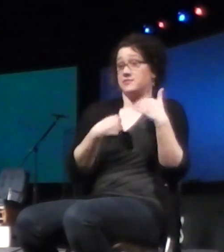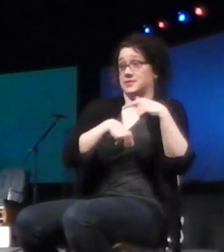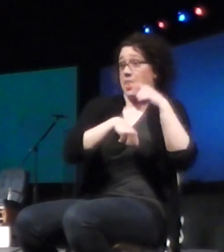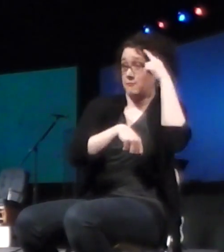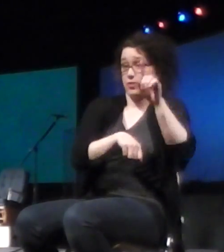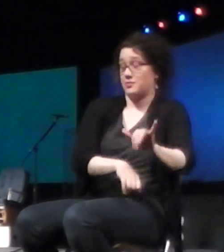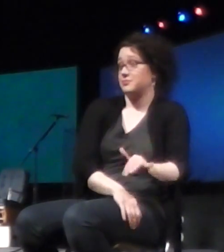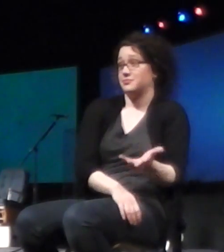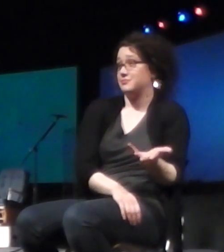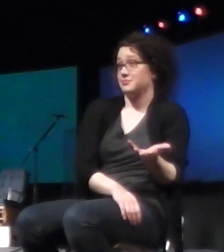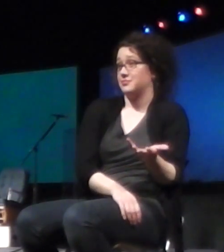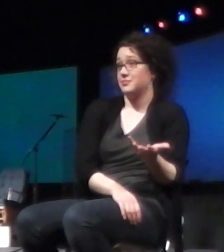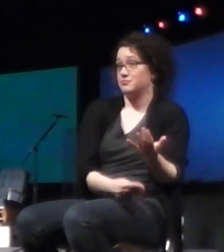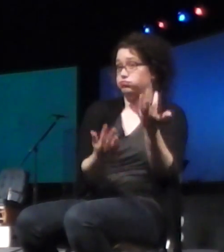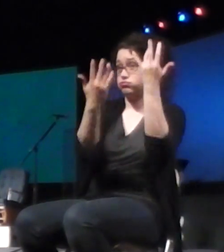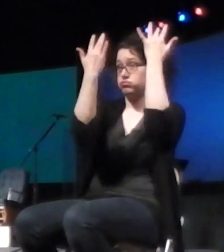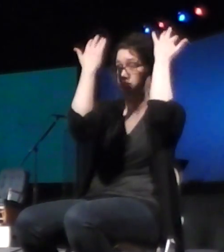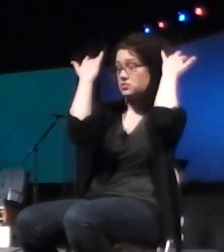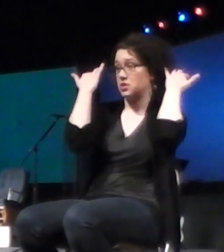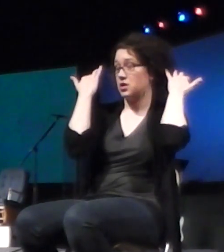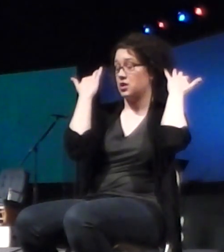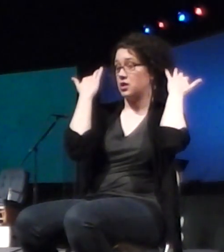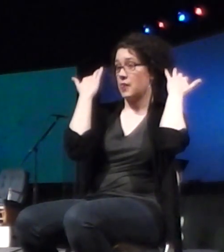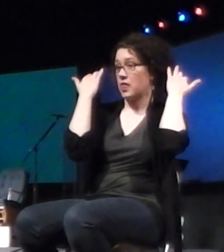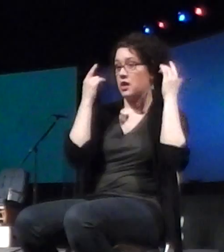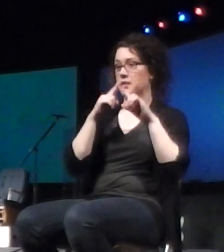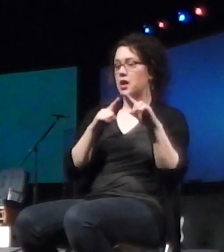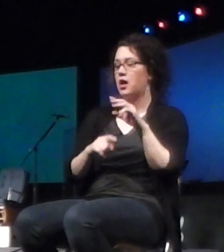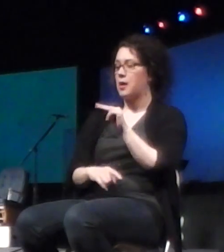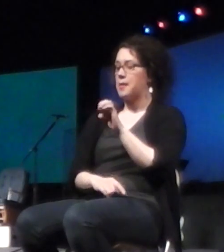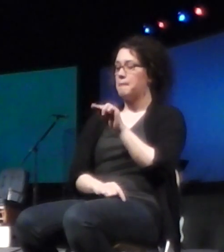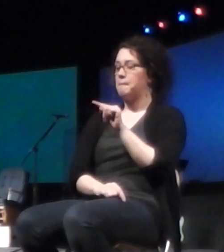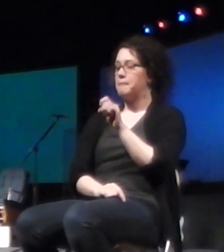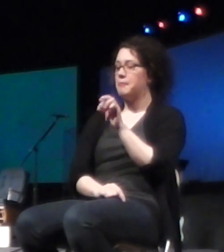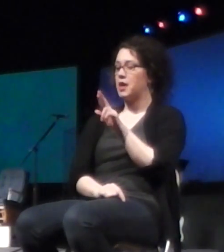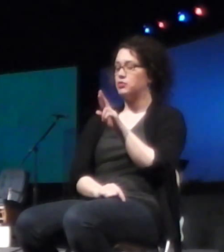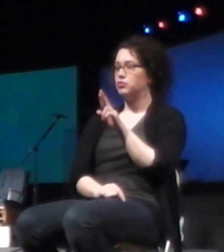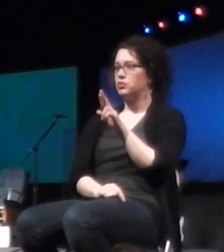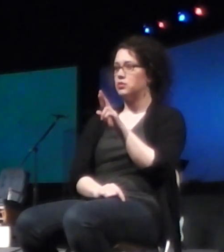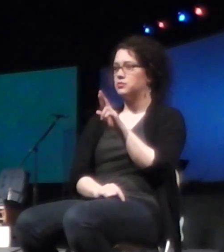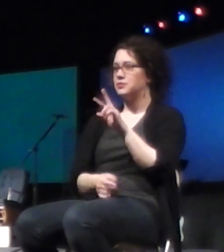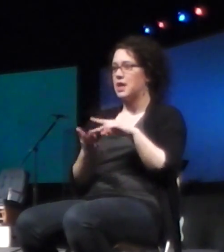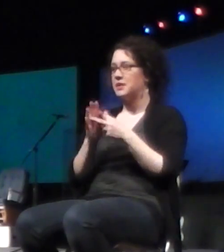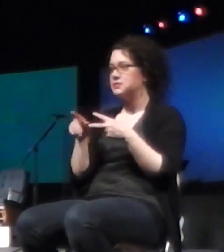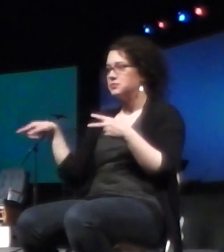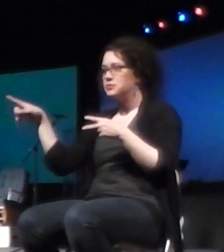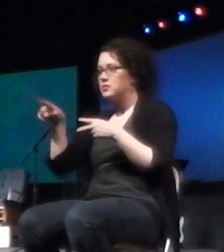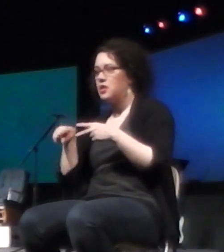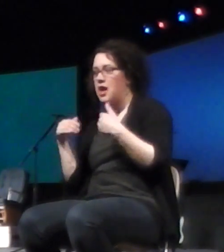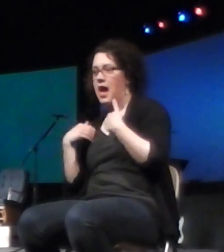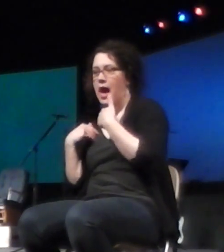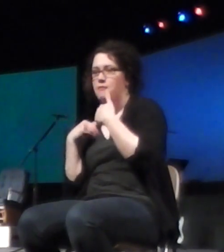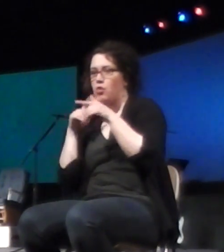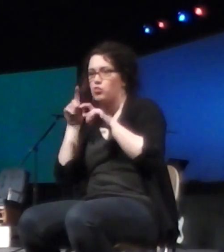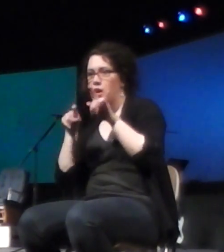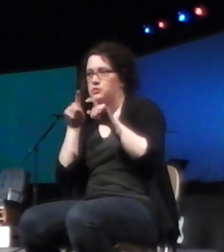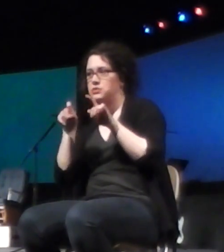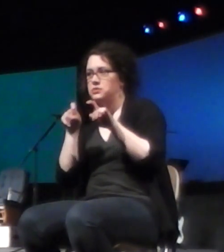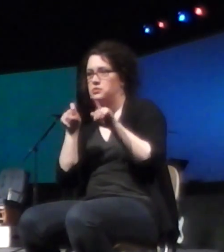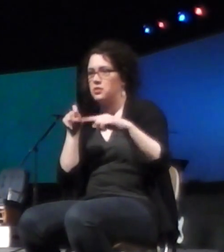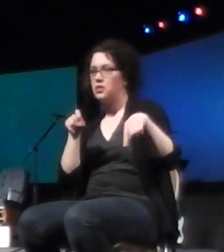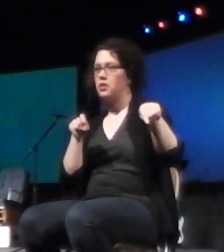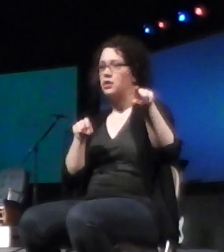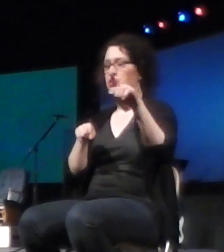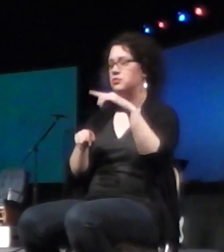mentoring is when you're willing to say, I'm going to figure out some great questions to ask. And my job is to go and try to figure out how